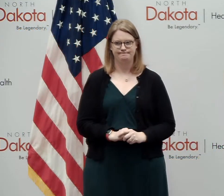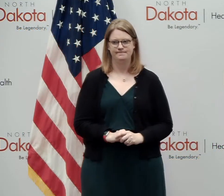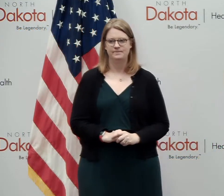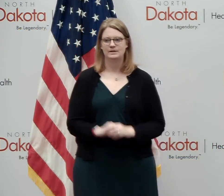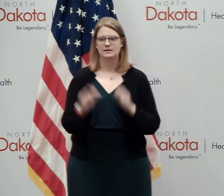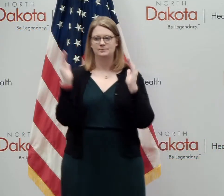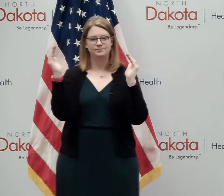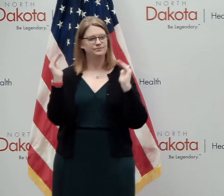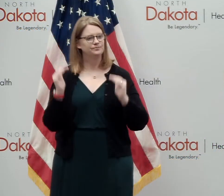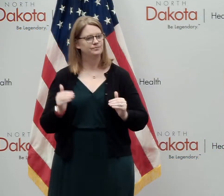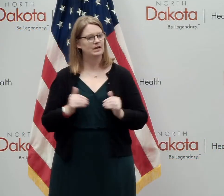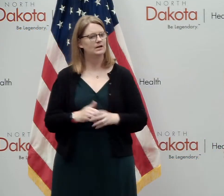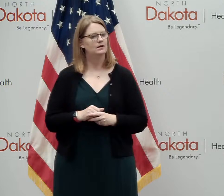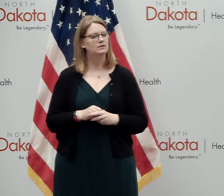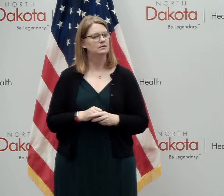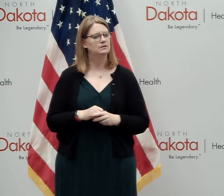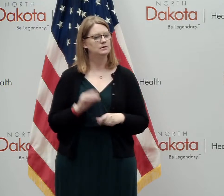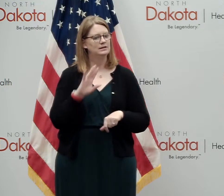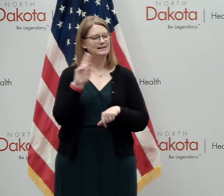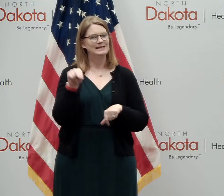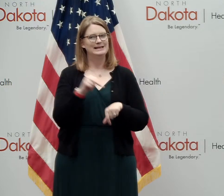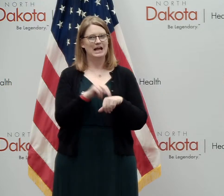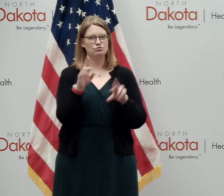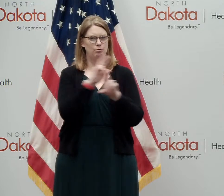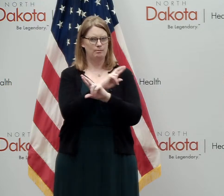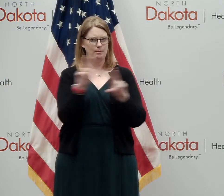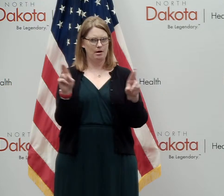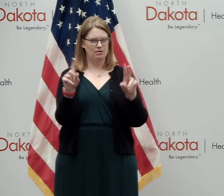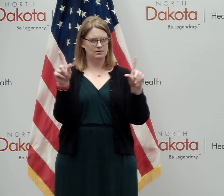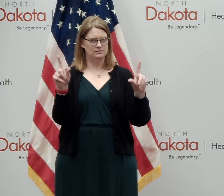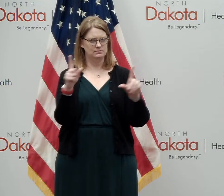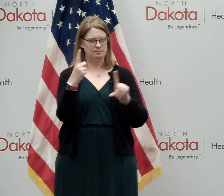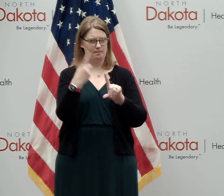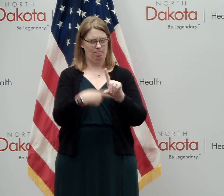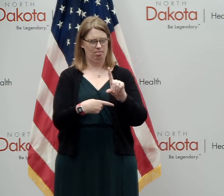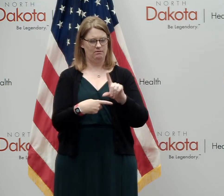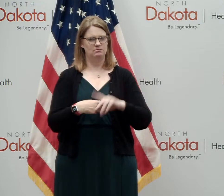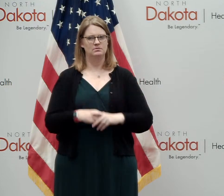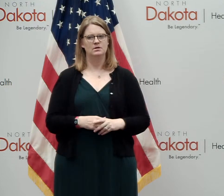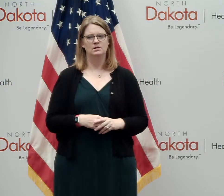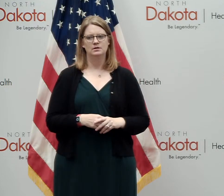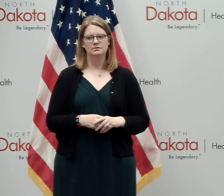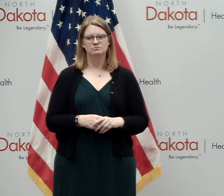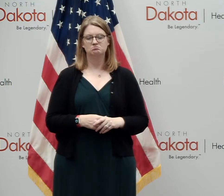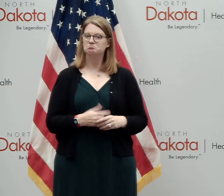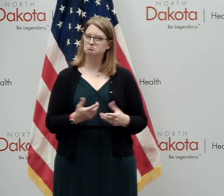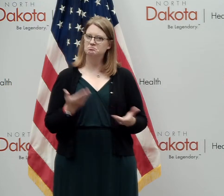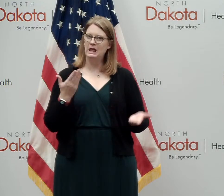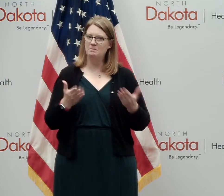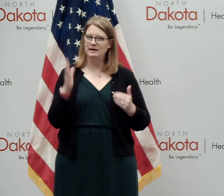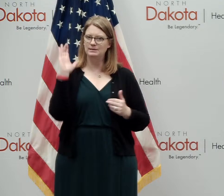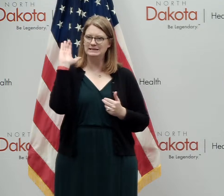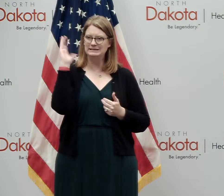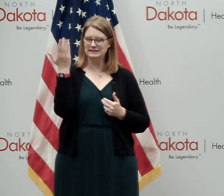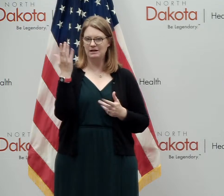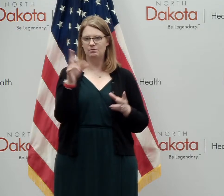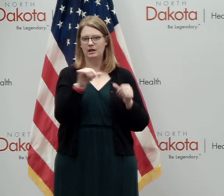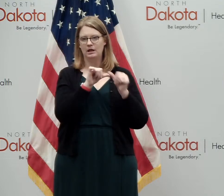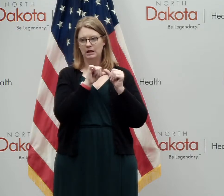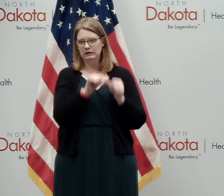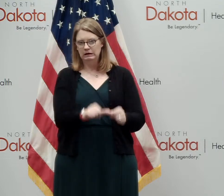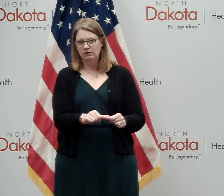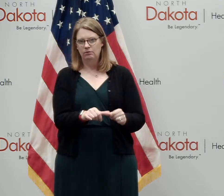Next topic is National Preparedness Month. And while it may seem like we've been in a kind of a